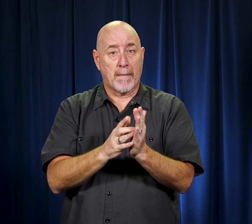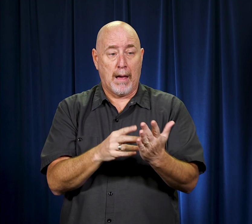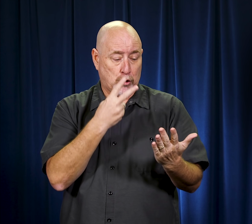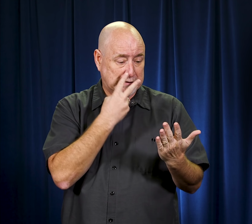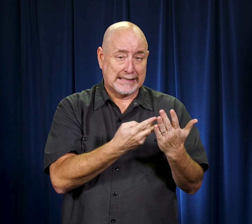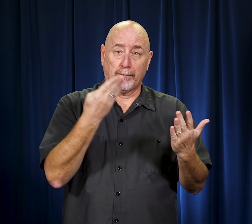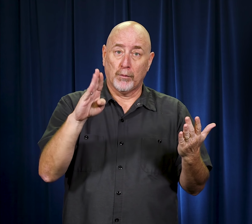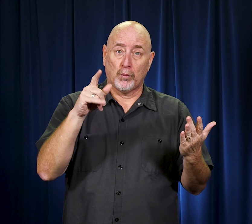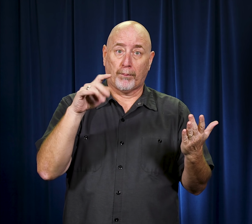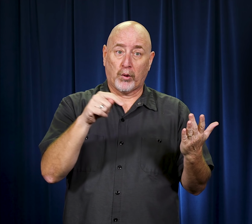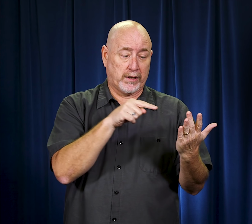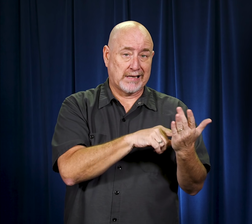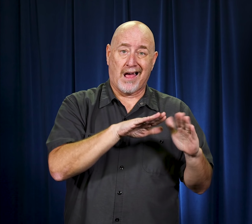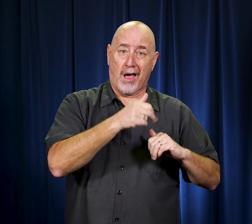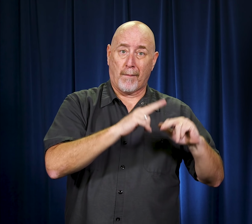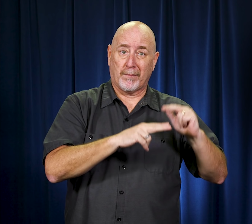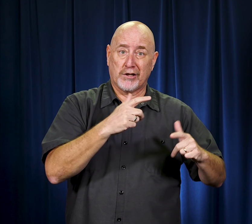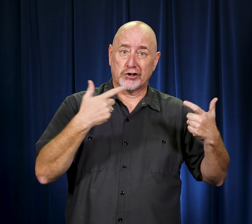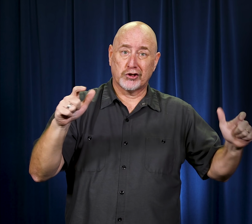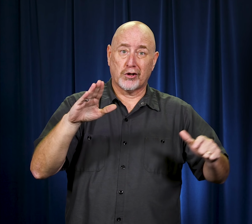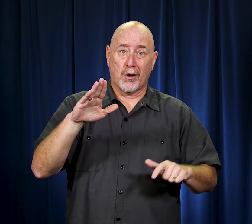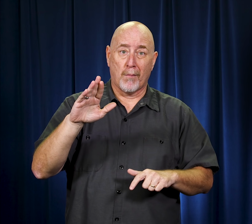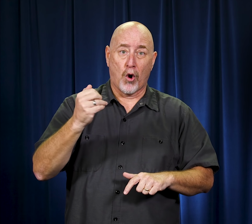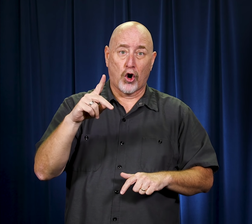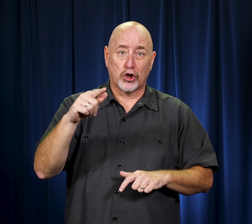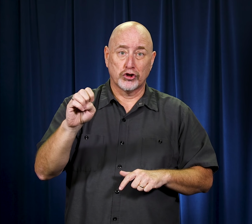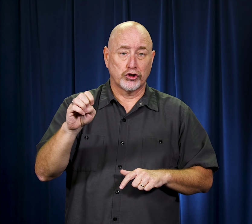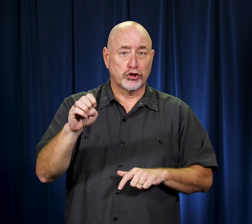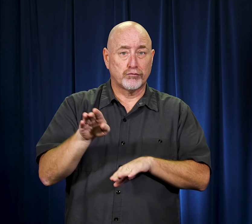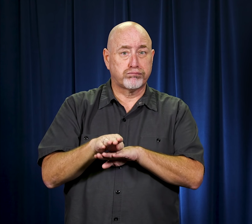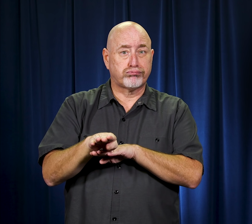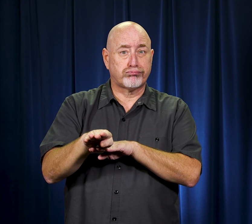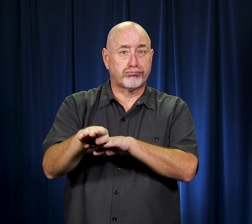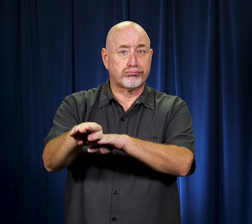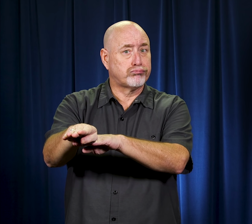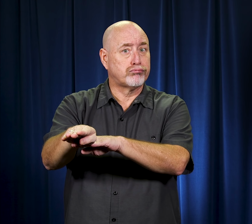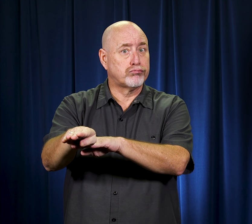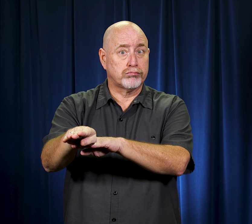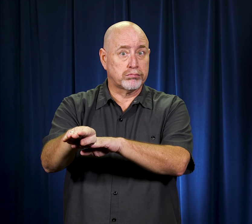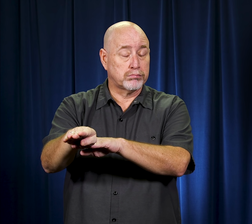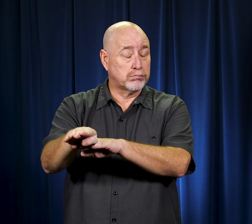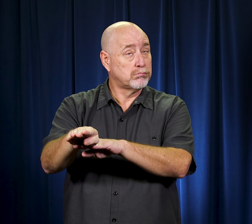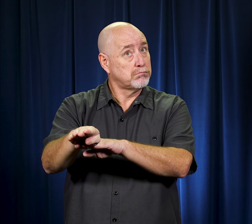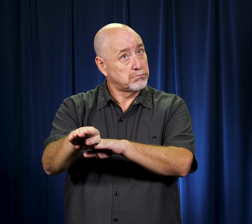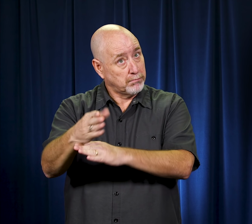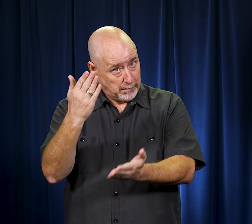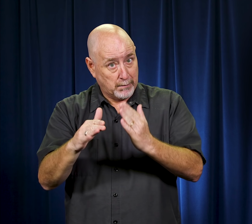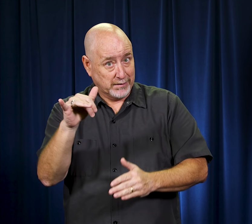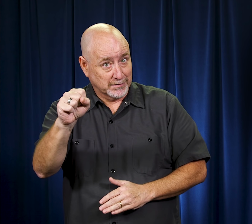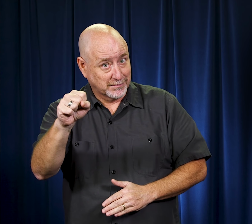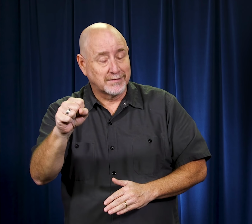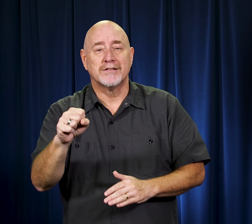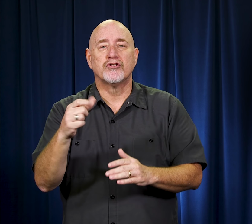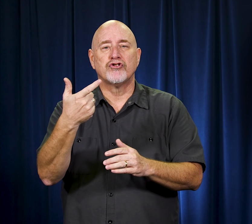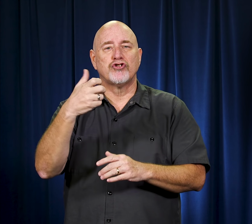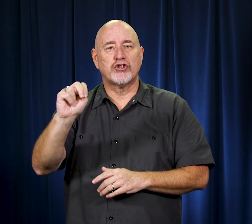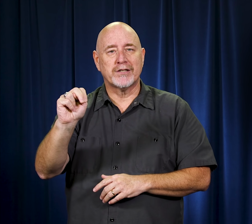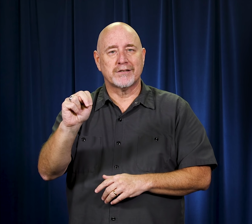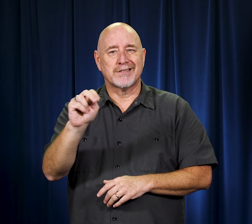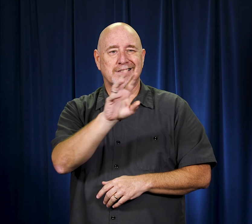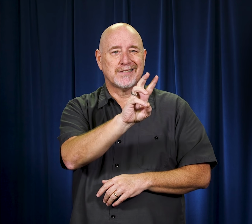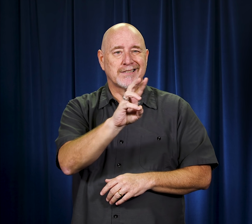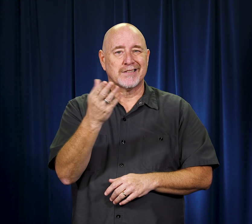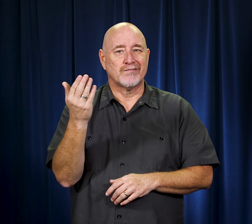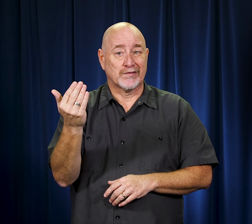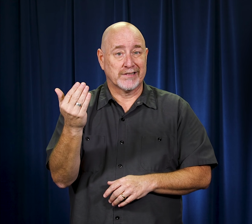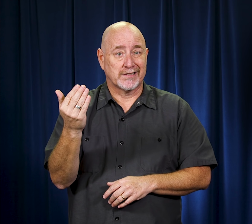the Bible for blueprints for a huge barge, you don't think, it just so happens that maybe that is where you go. In Genesis chapter